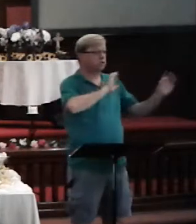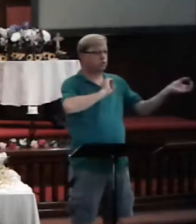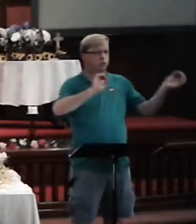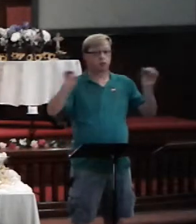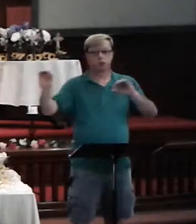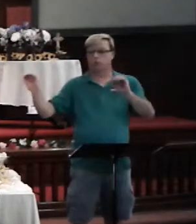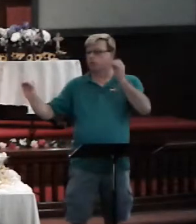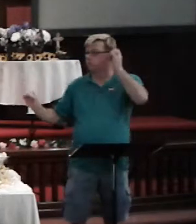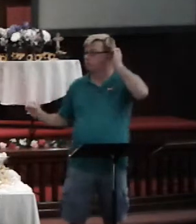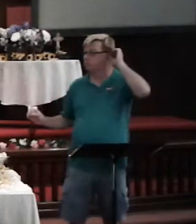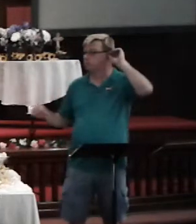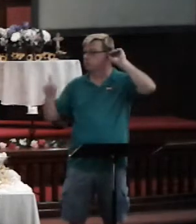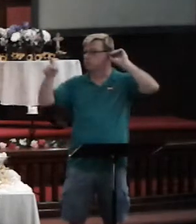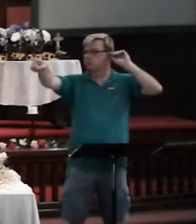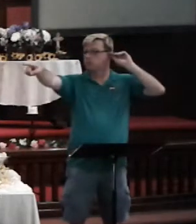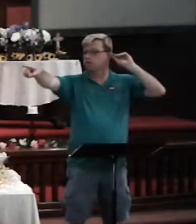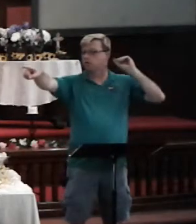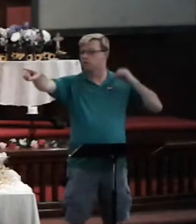Did I see a hand?